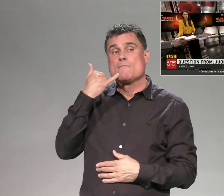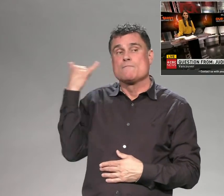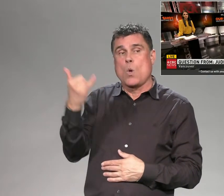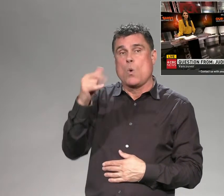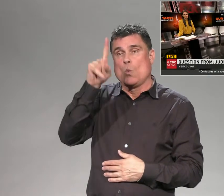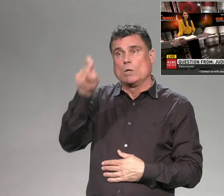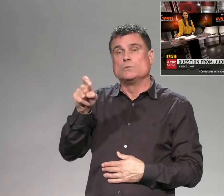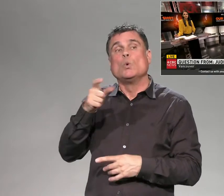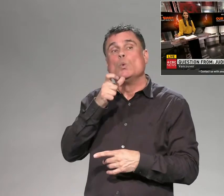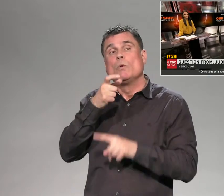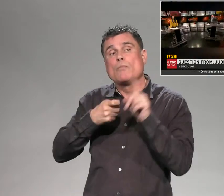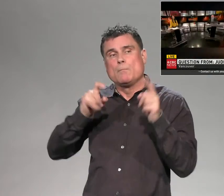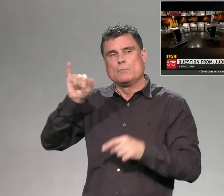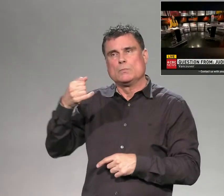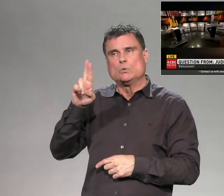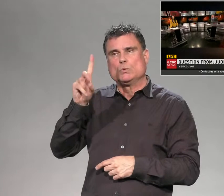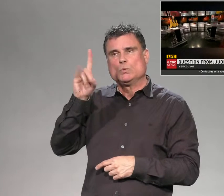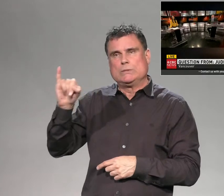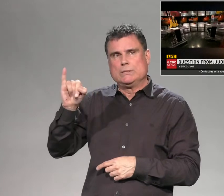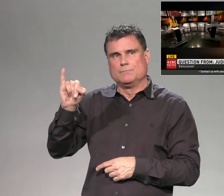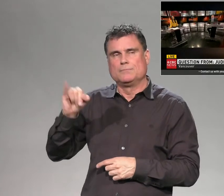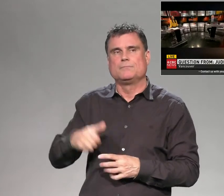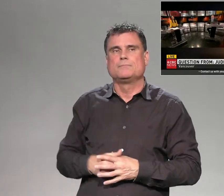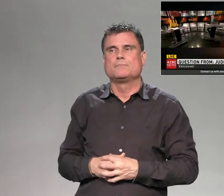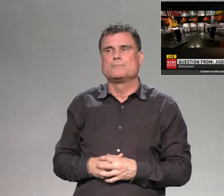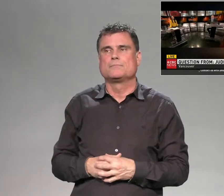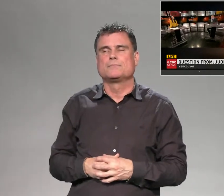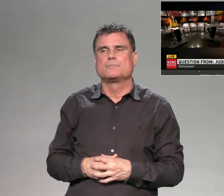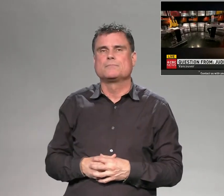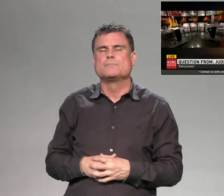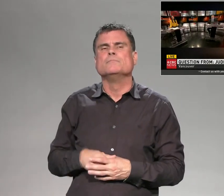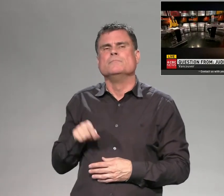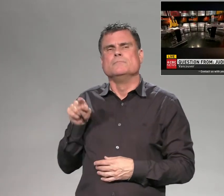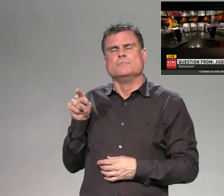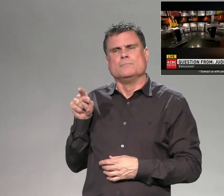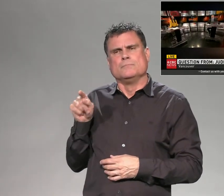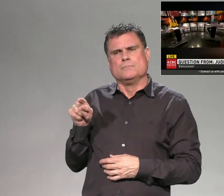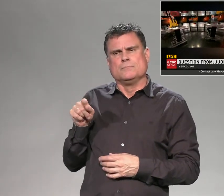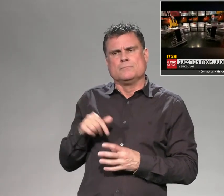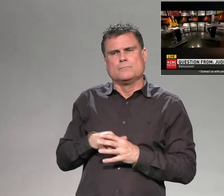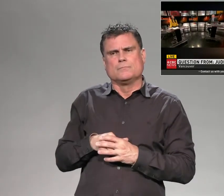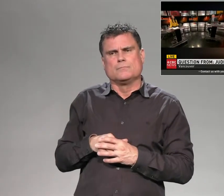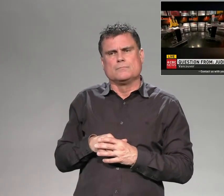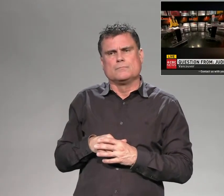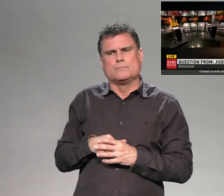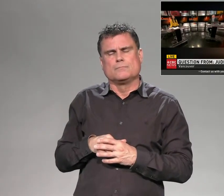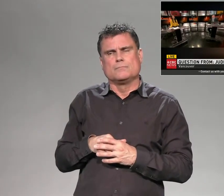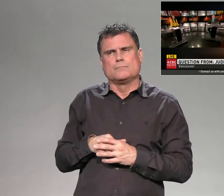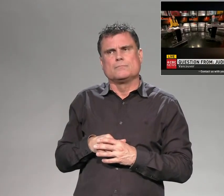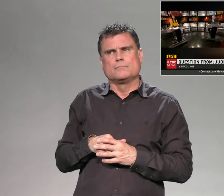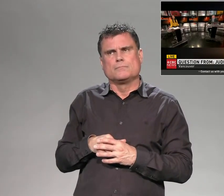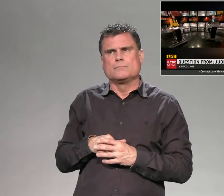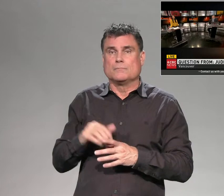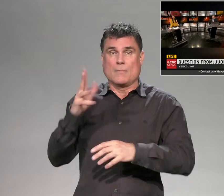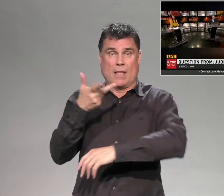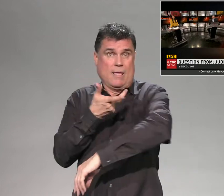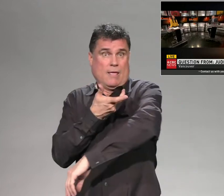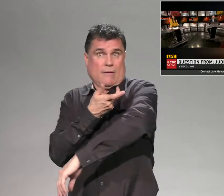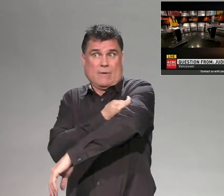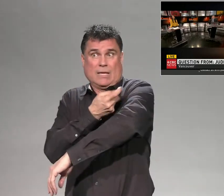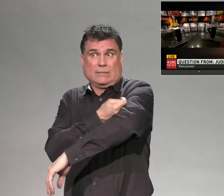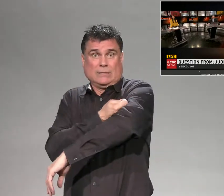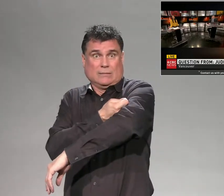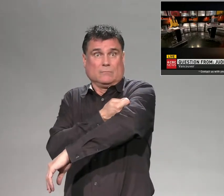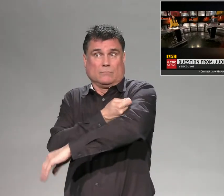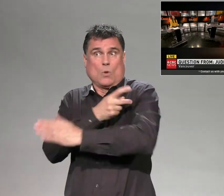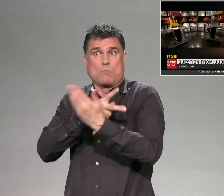Hi. Given that the vaccination program is being described as research in action, there's an absence of any long-term